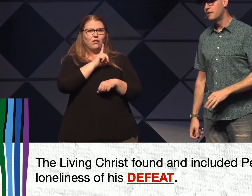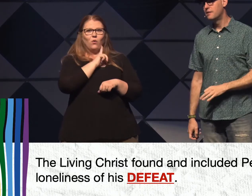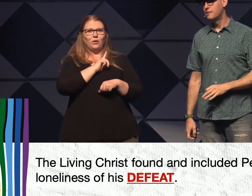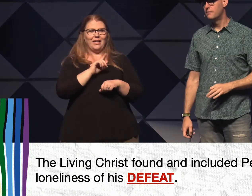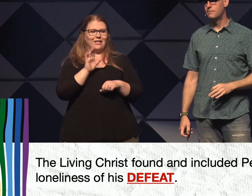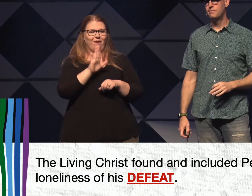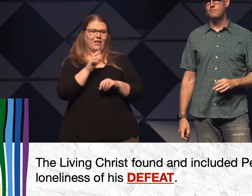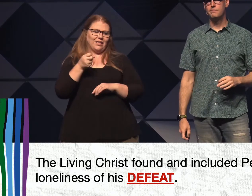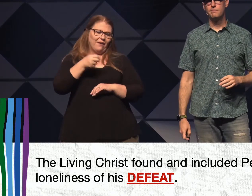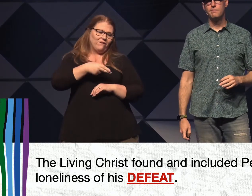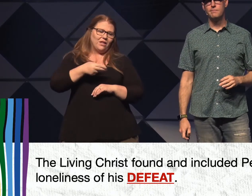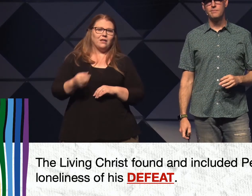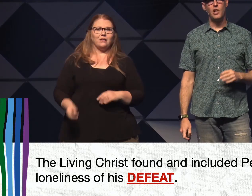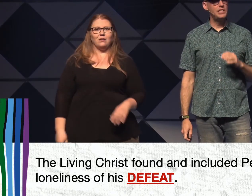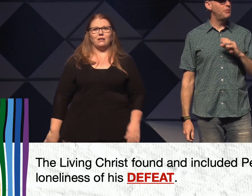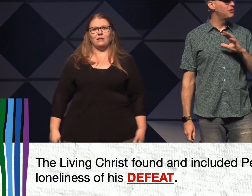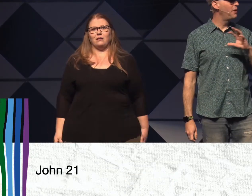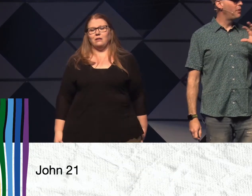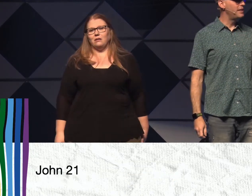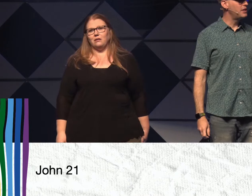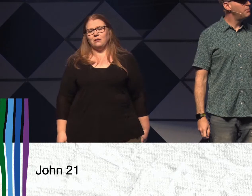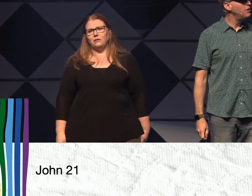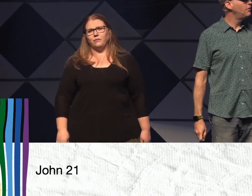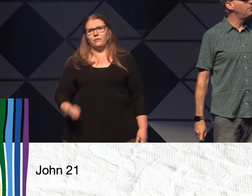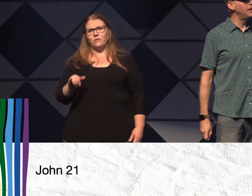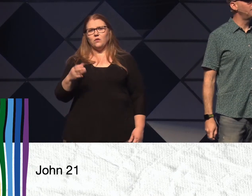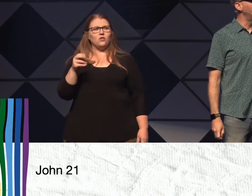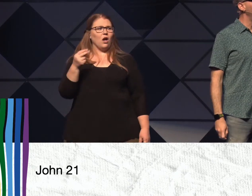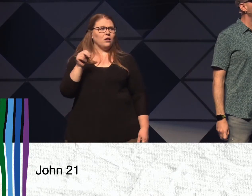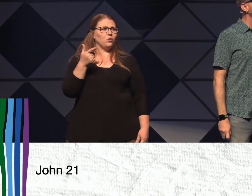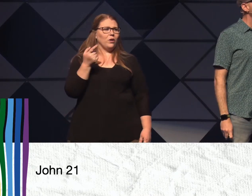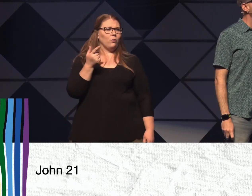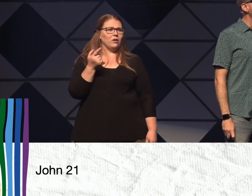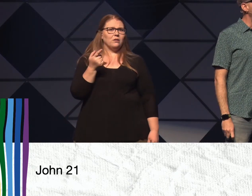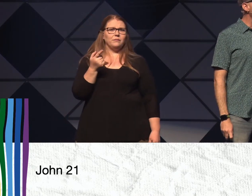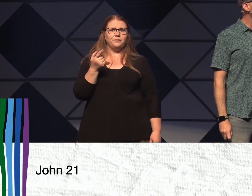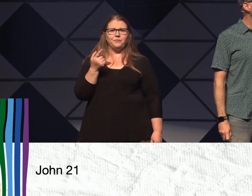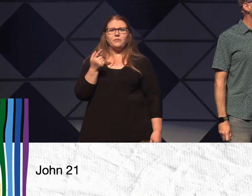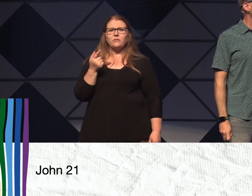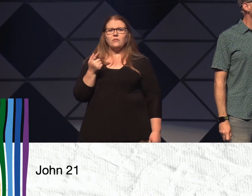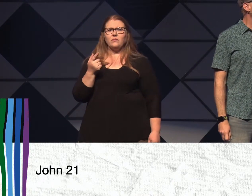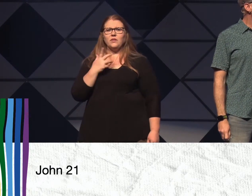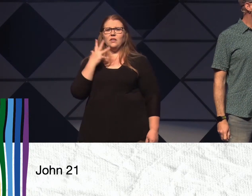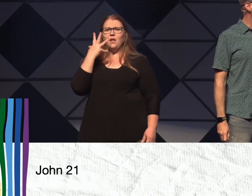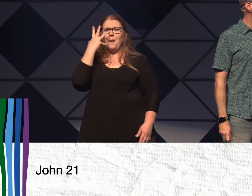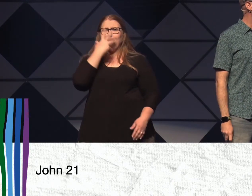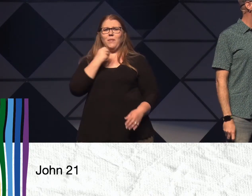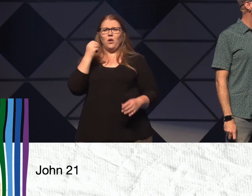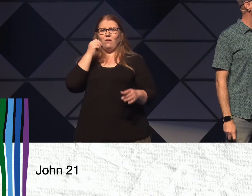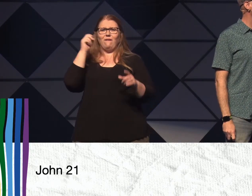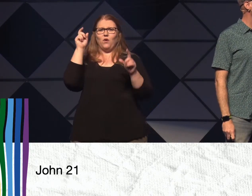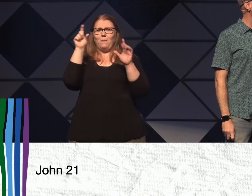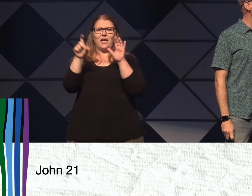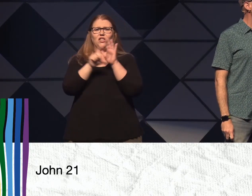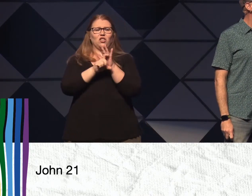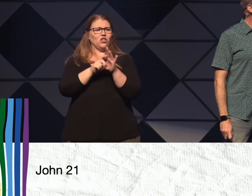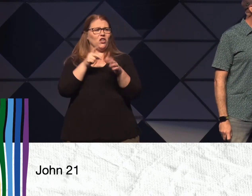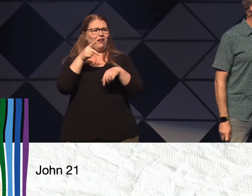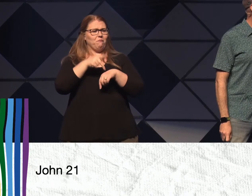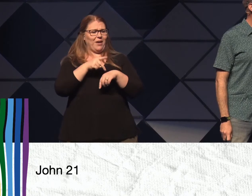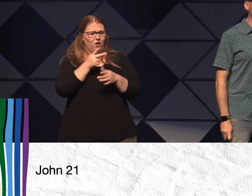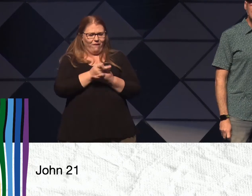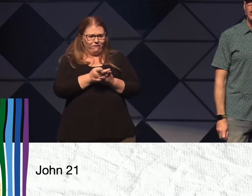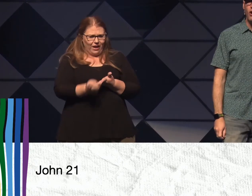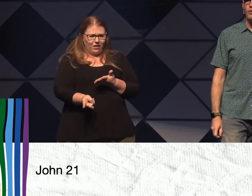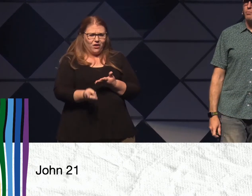defeat. John chapter 21 is this beautiful picture of Peter in his failure. It says that